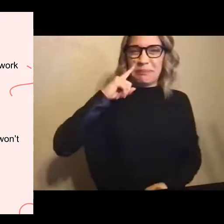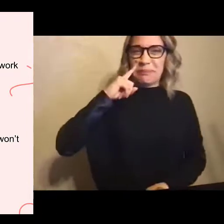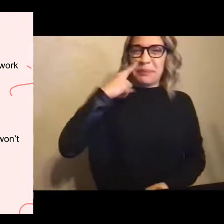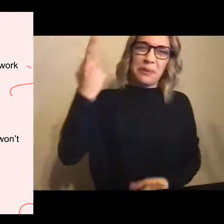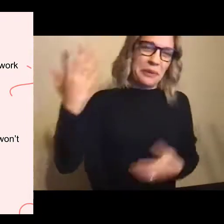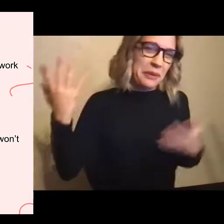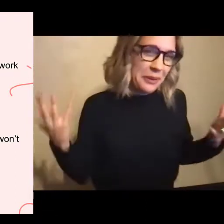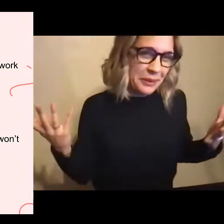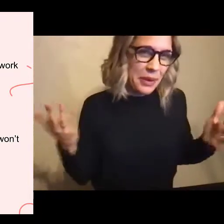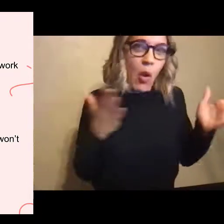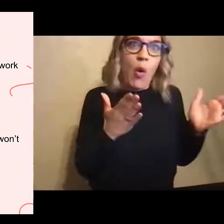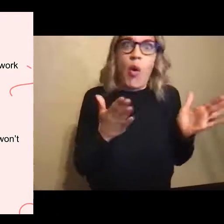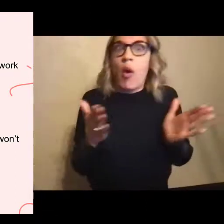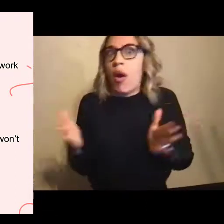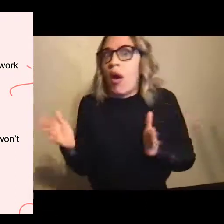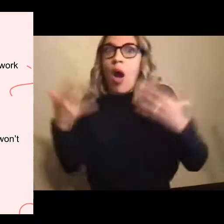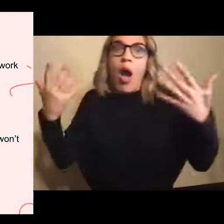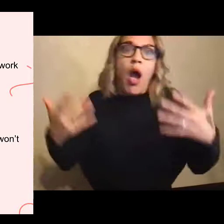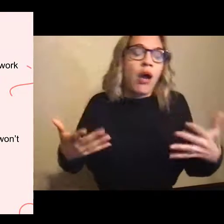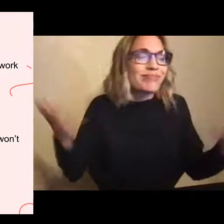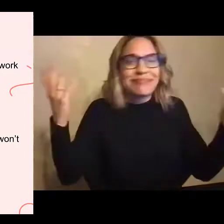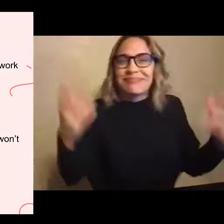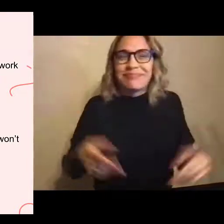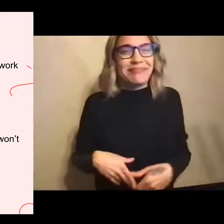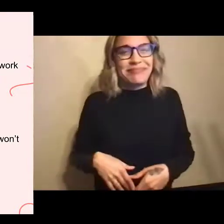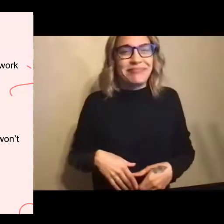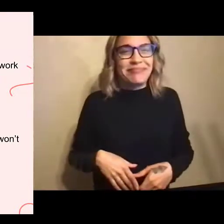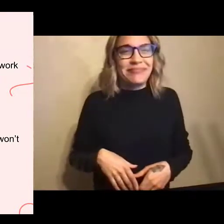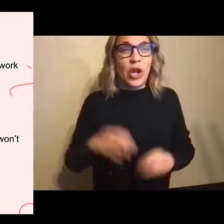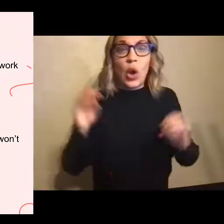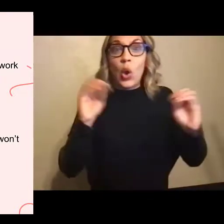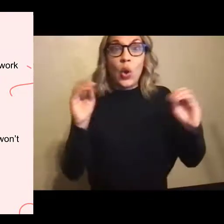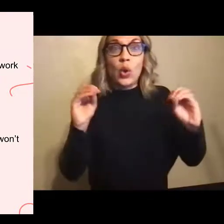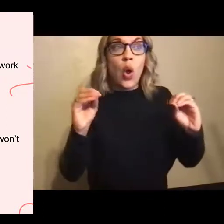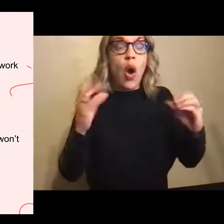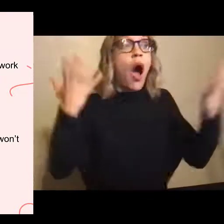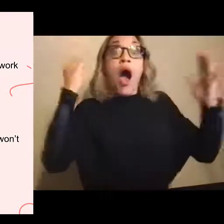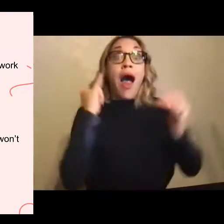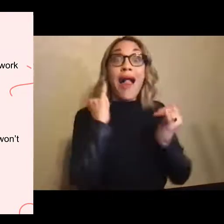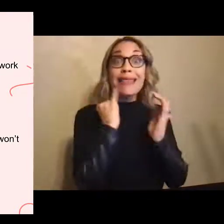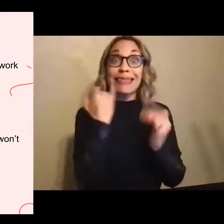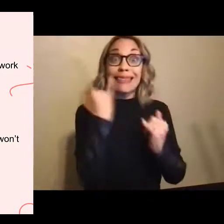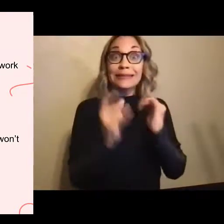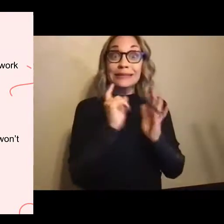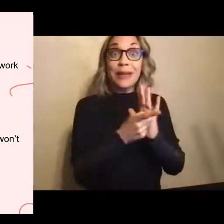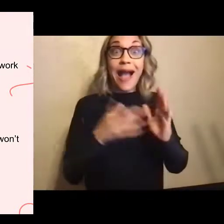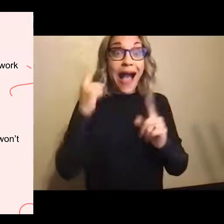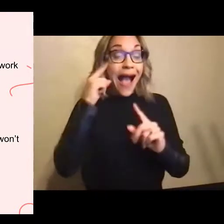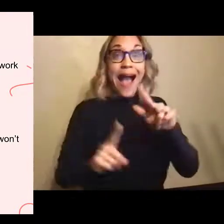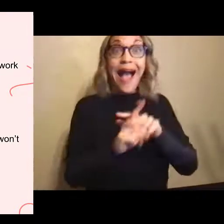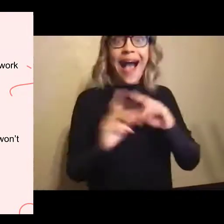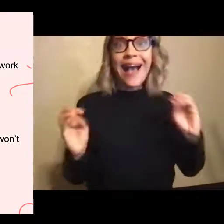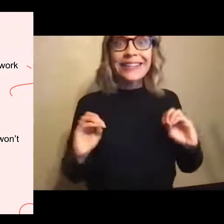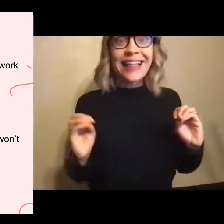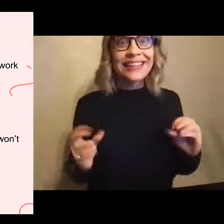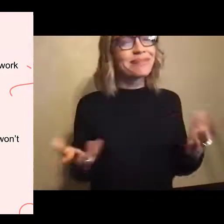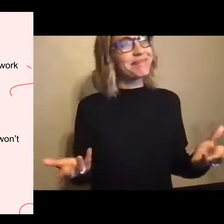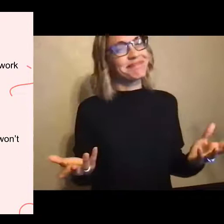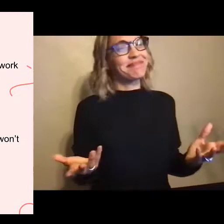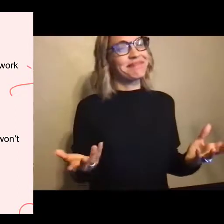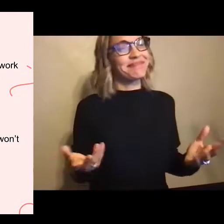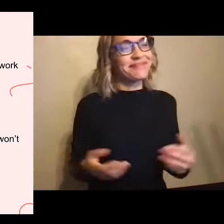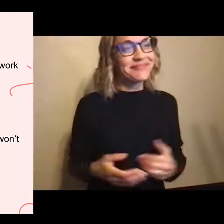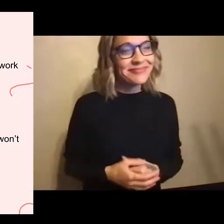Another being, it takes all the fun out of life. If I'm organized and well planned, there's no spontaneity or there's no